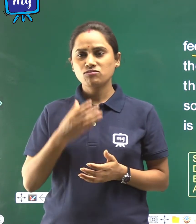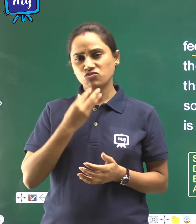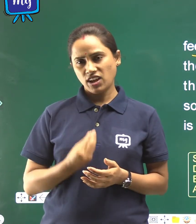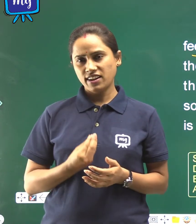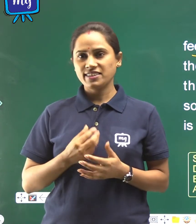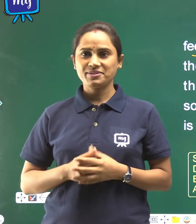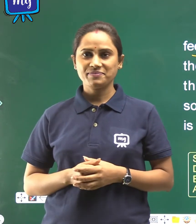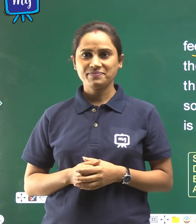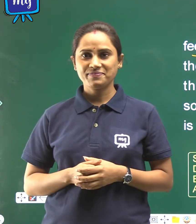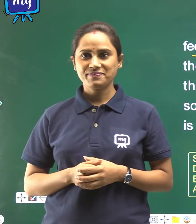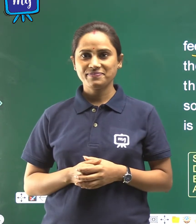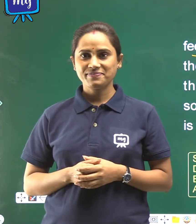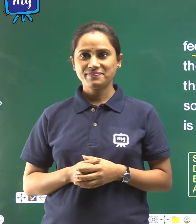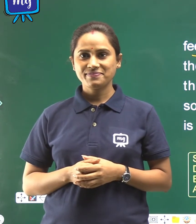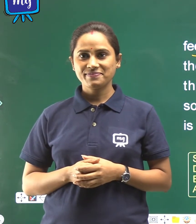sadness